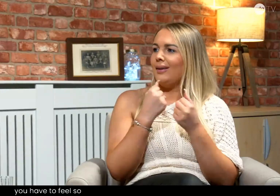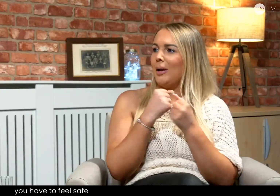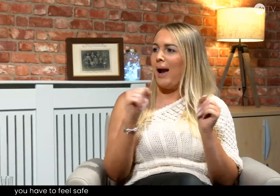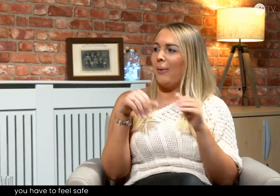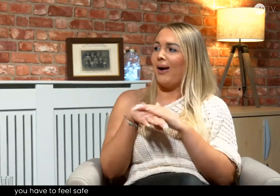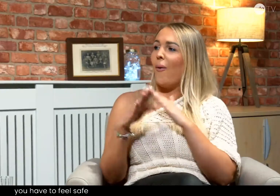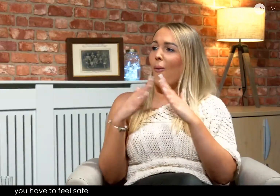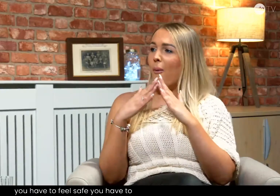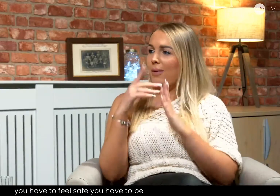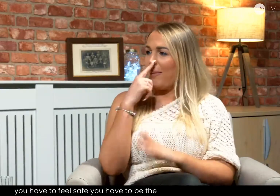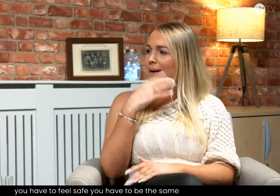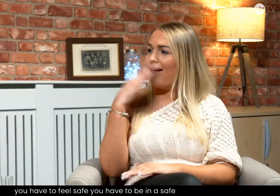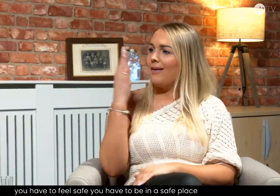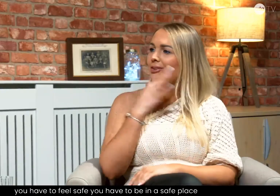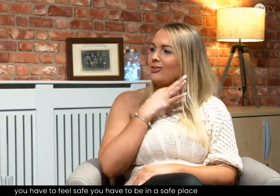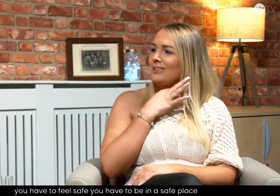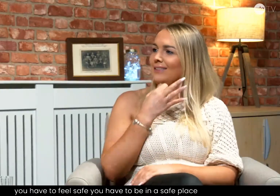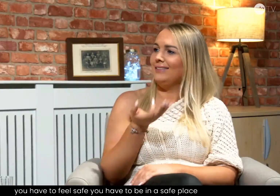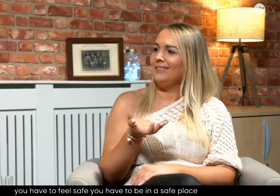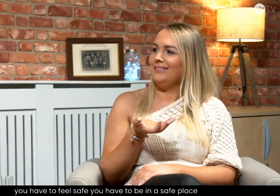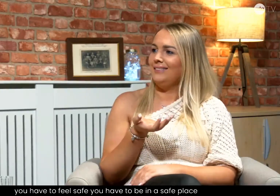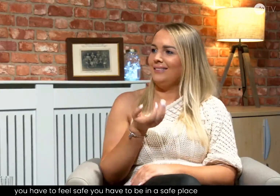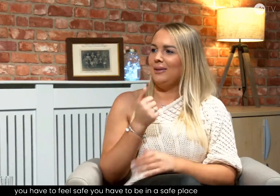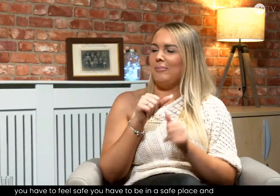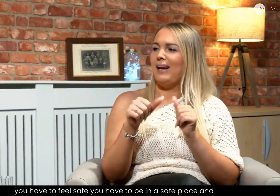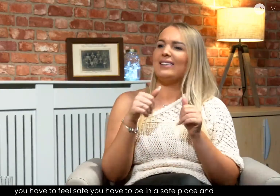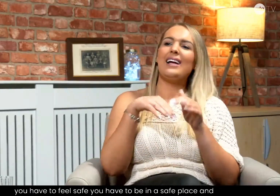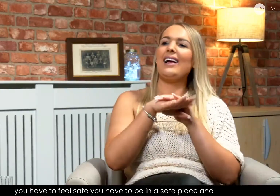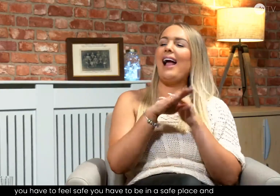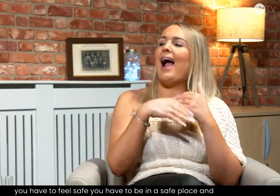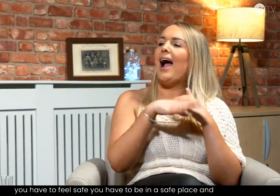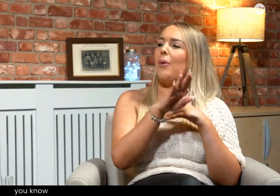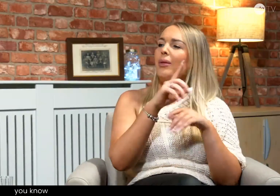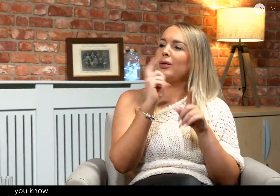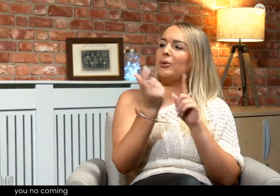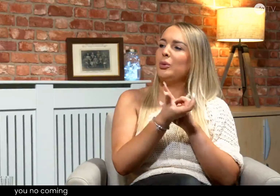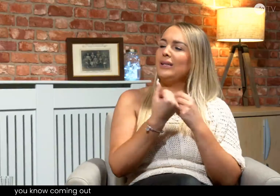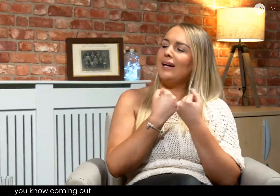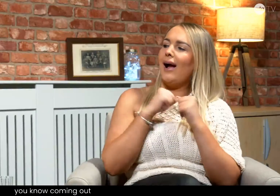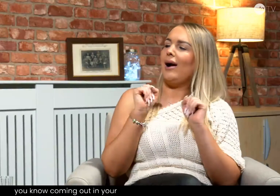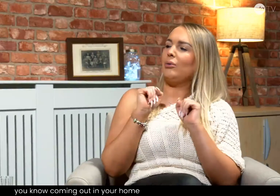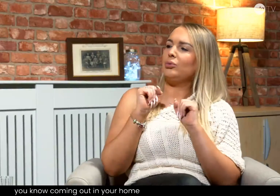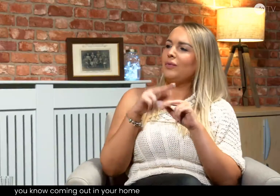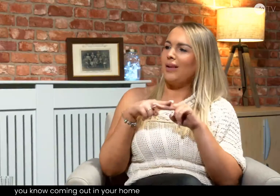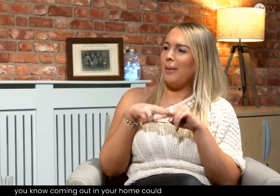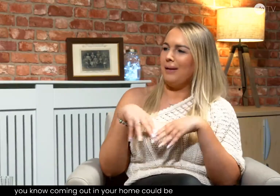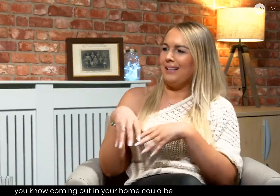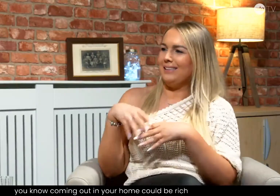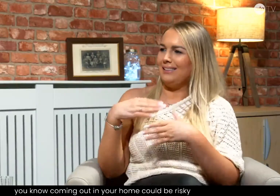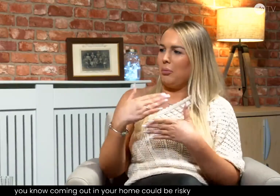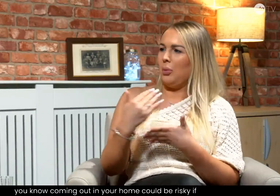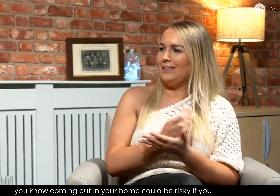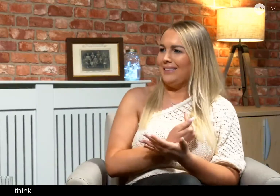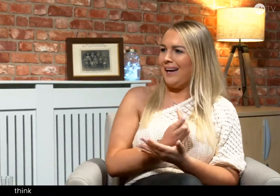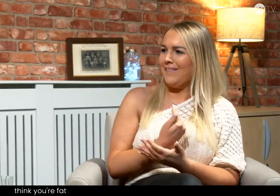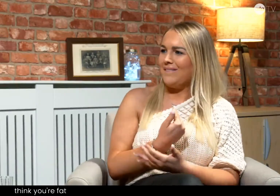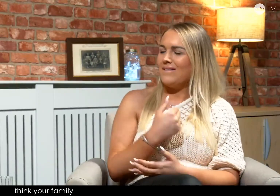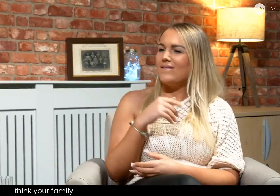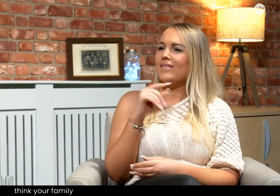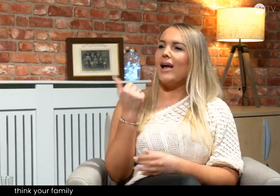place. And, you know, coming out in your home could be risky if you think your family might react badly. So if